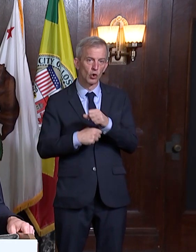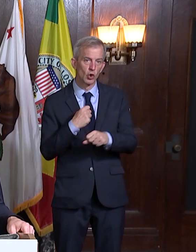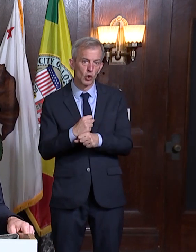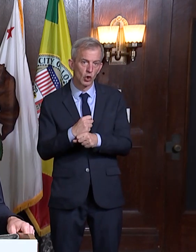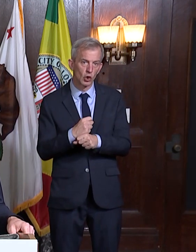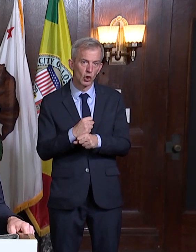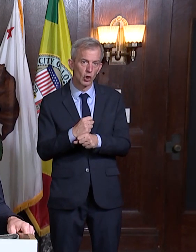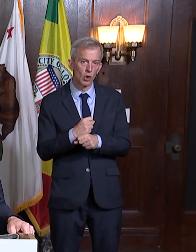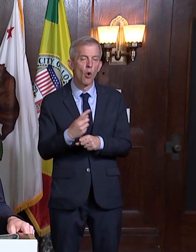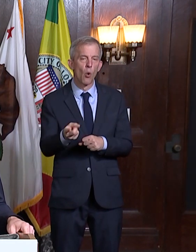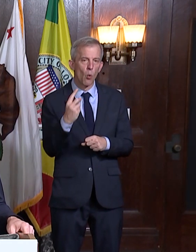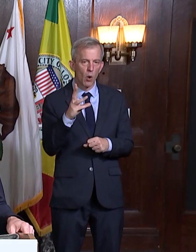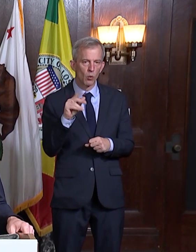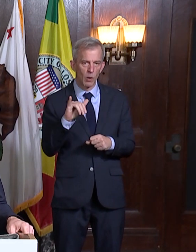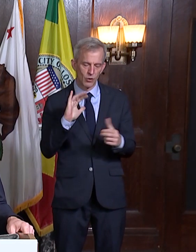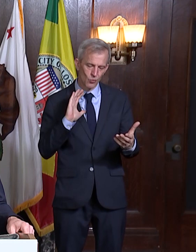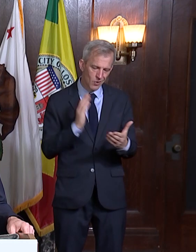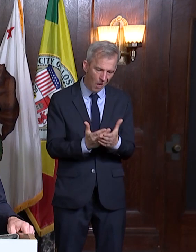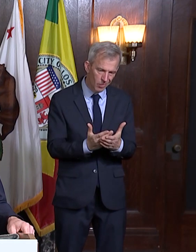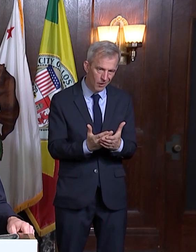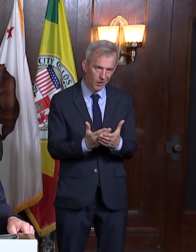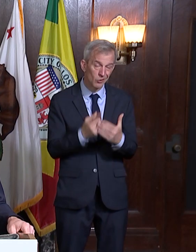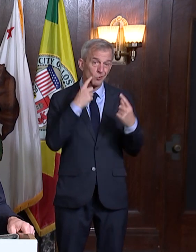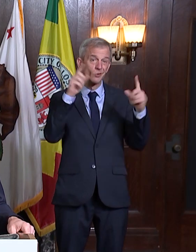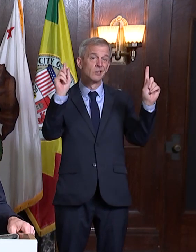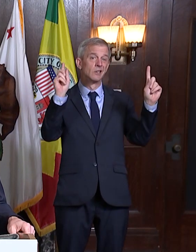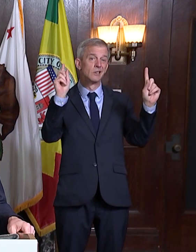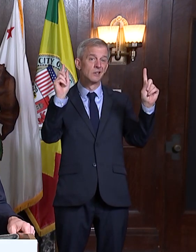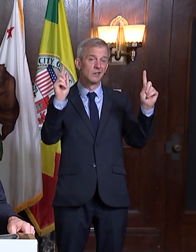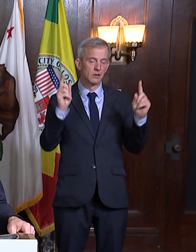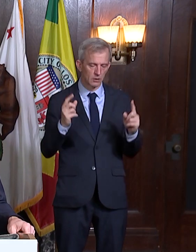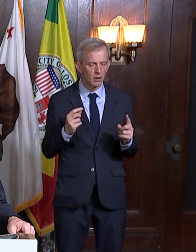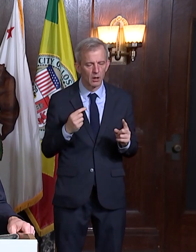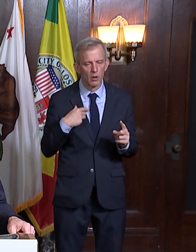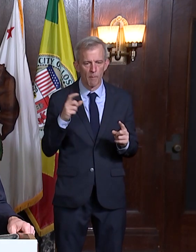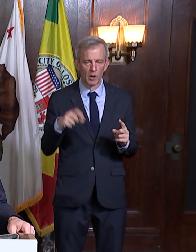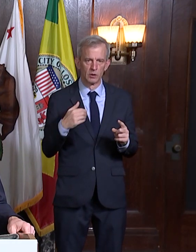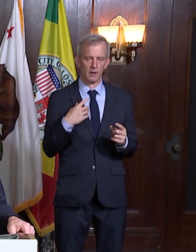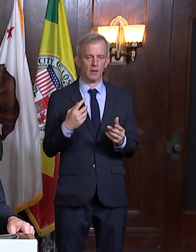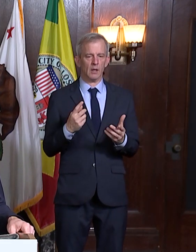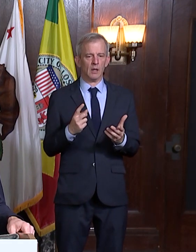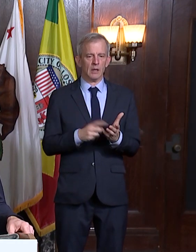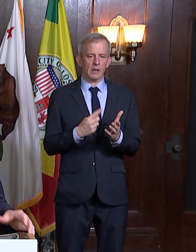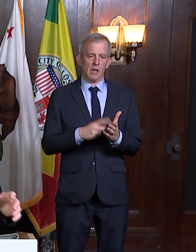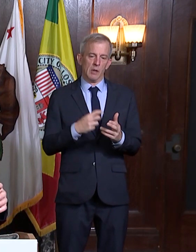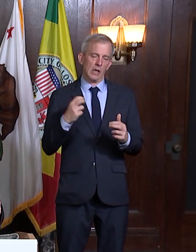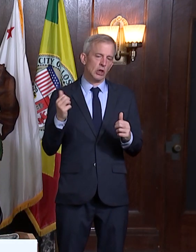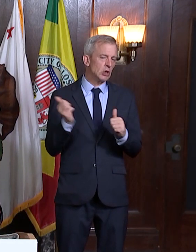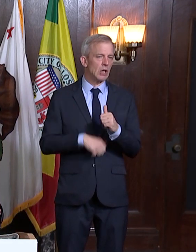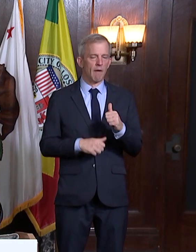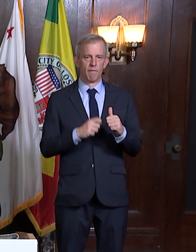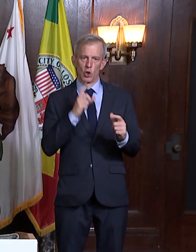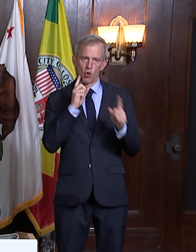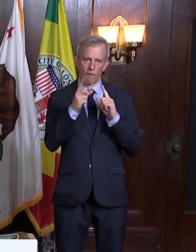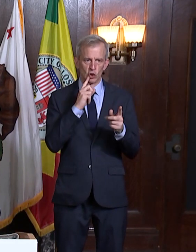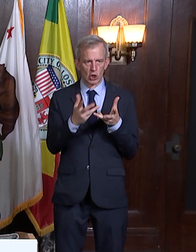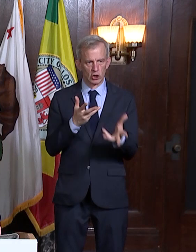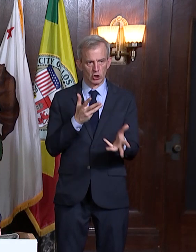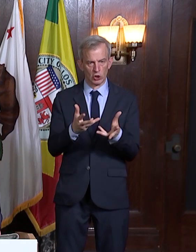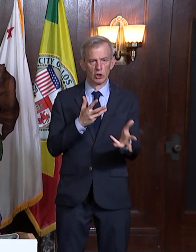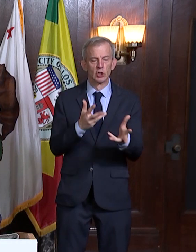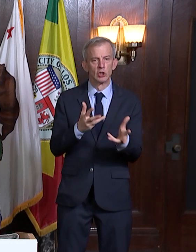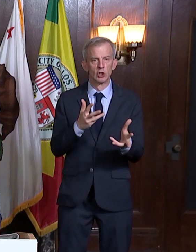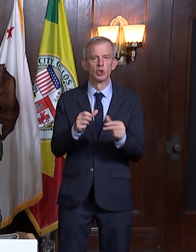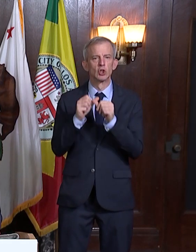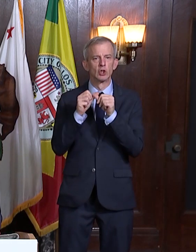there is to continue to have those, I know, sometimes tough conversations, to understand people's fears, but to continue the great work we